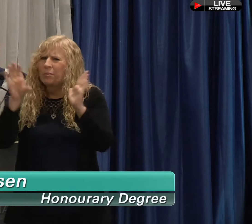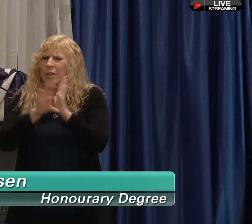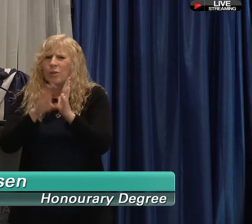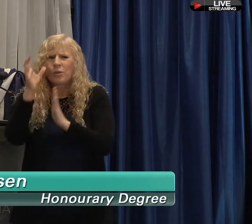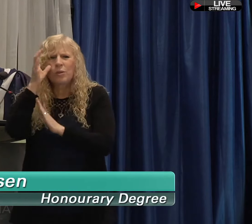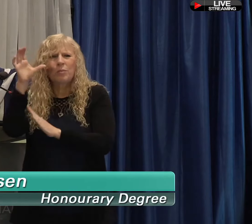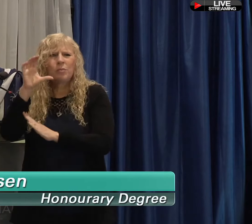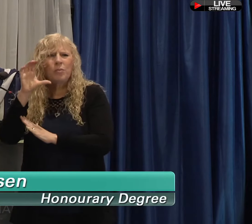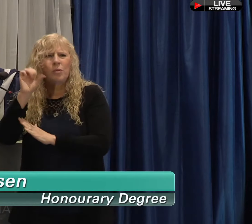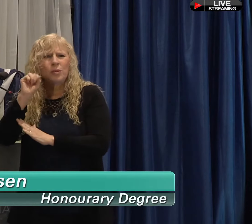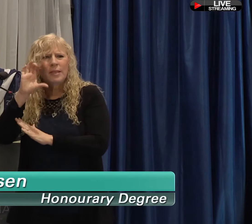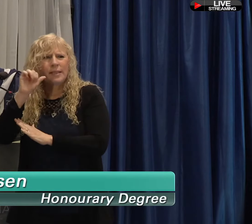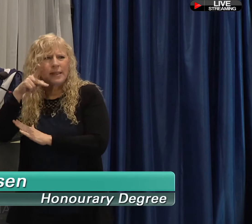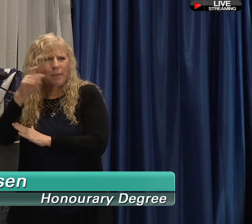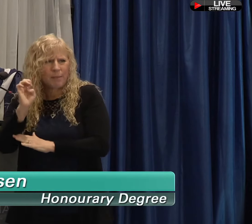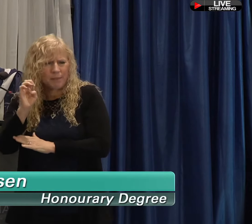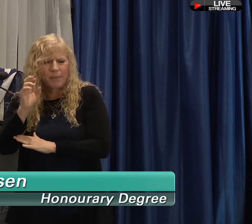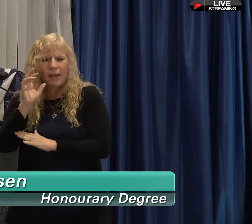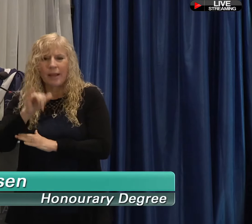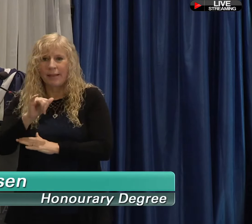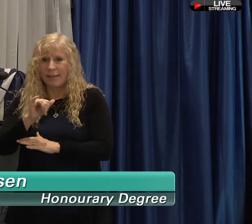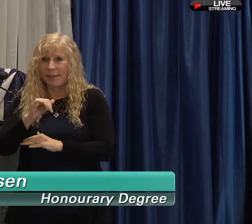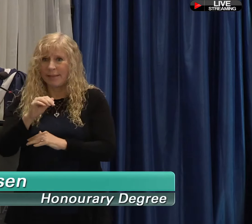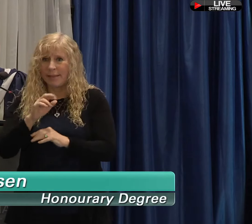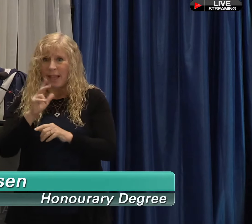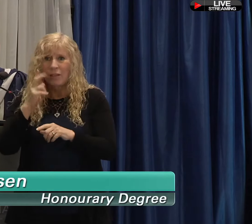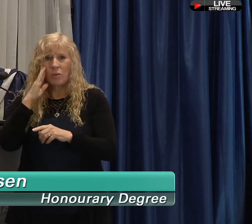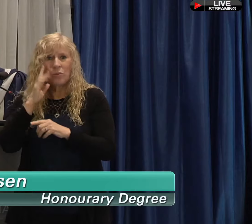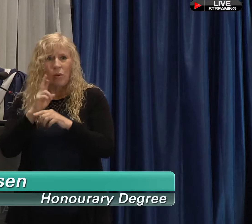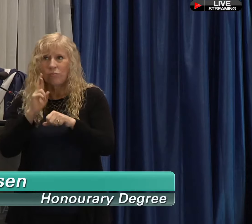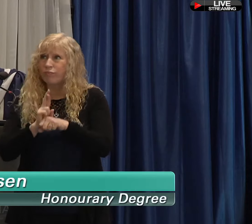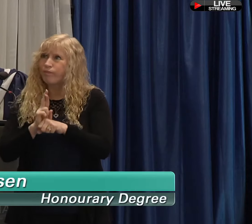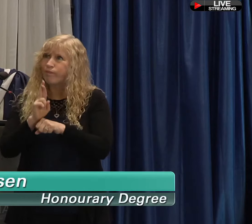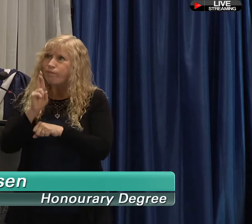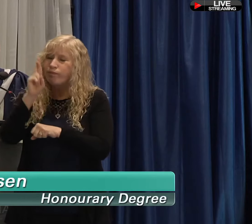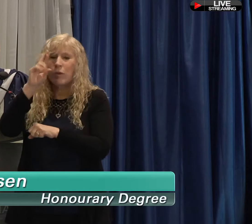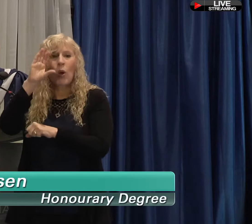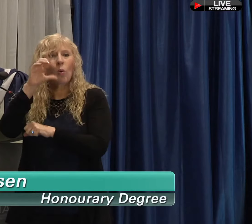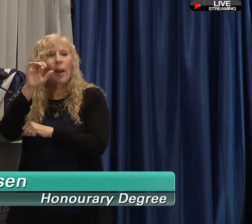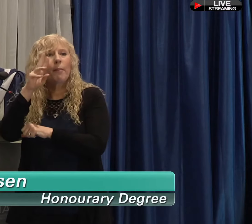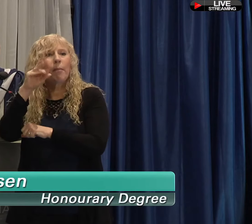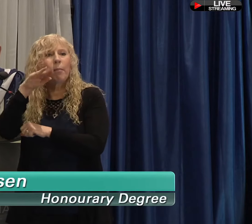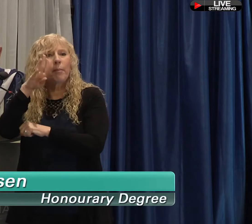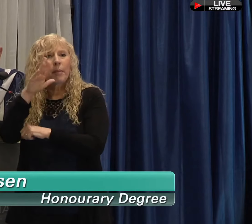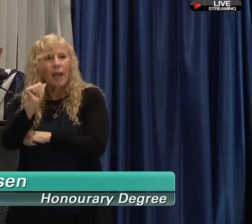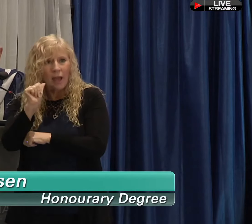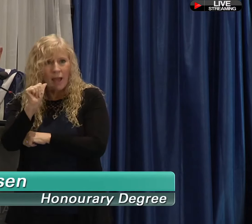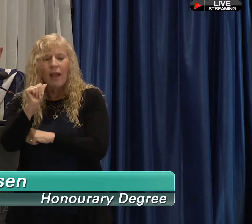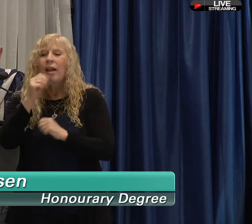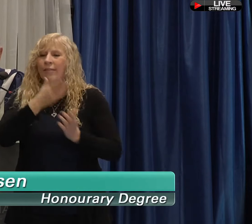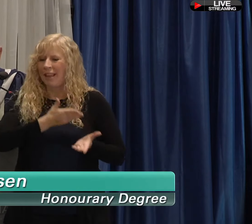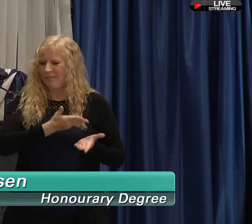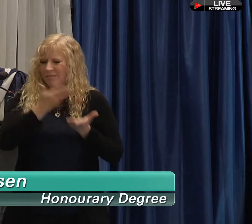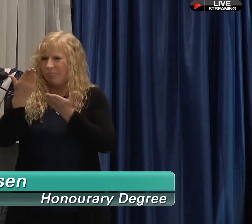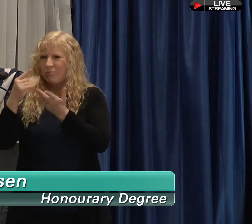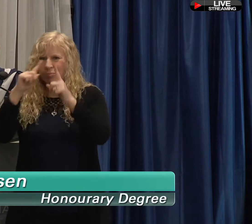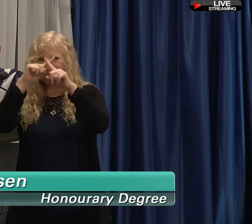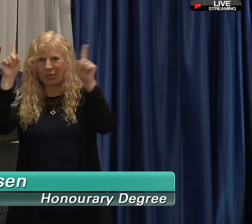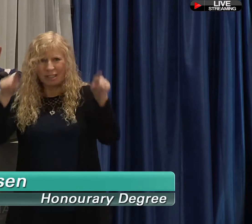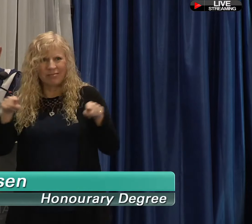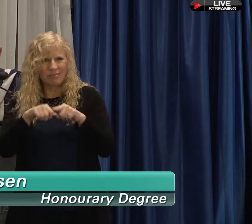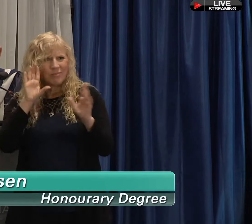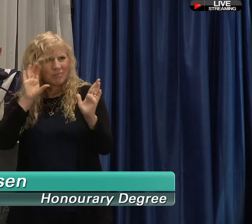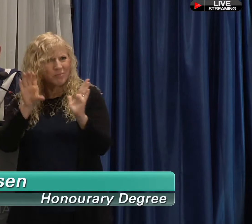a copy of which was taken on the spacecraft Columbia by an Israeli astronaut, Ilan Ramon.